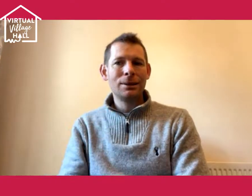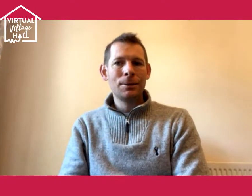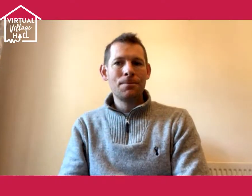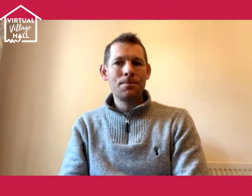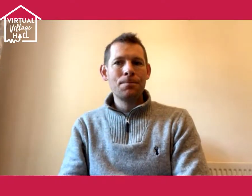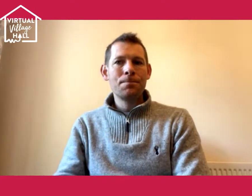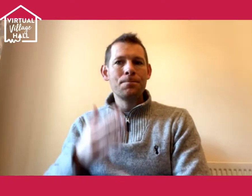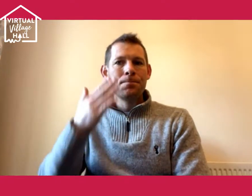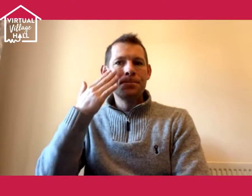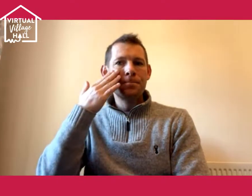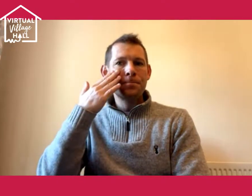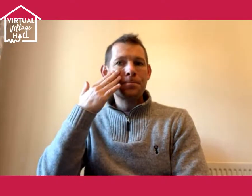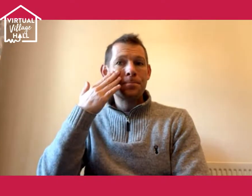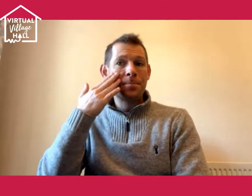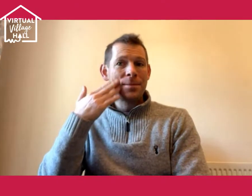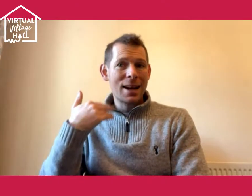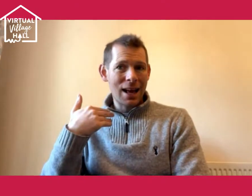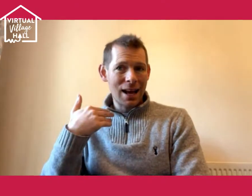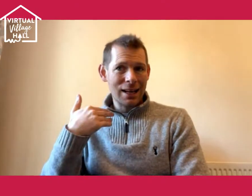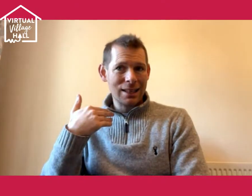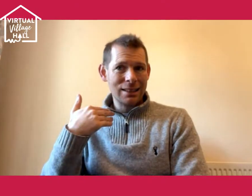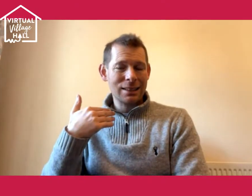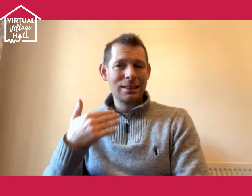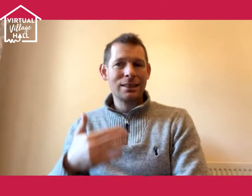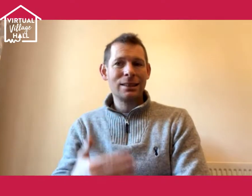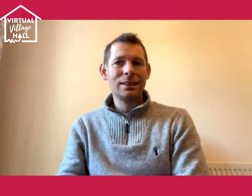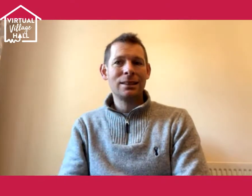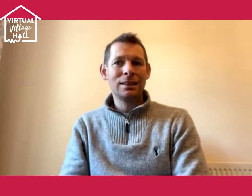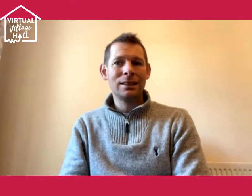Again, white or black,